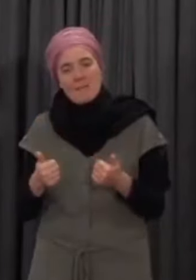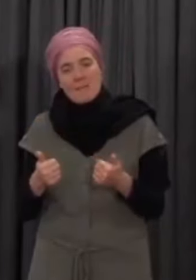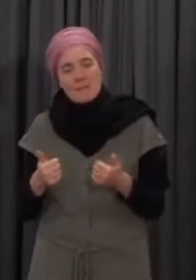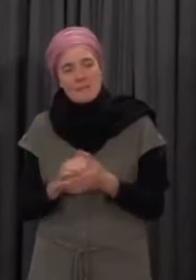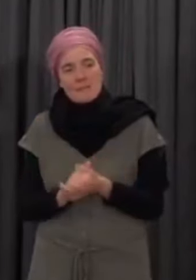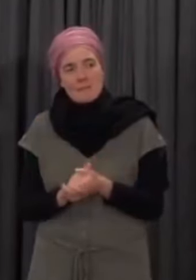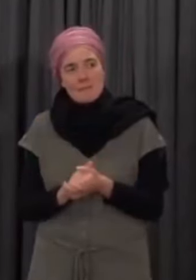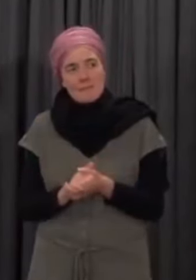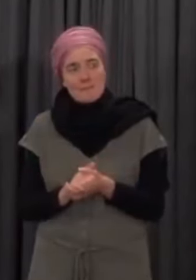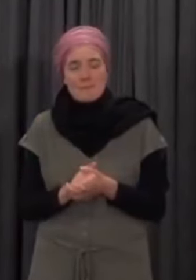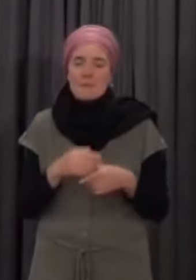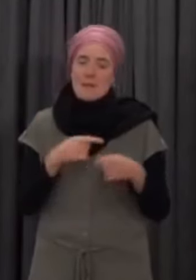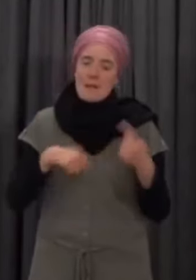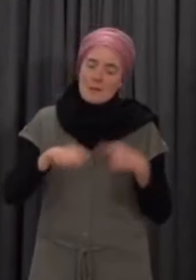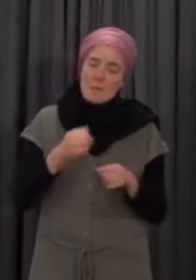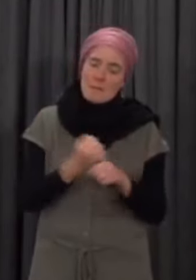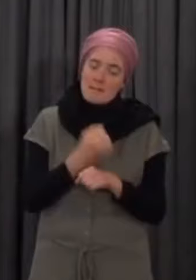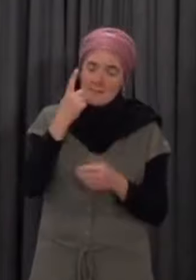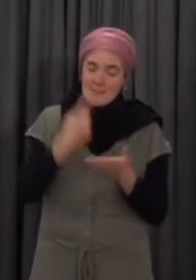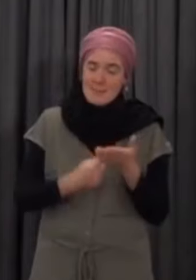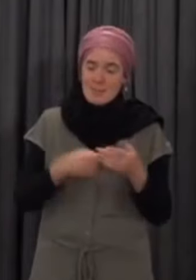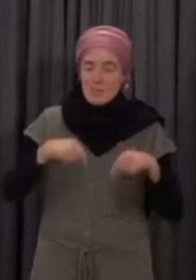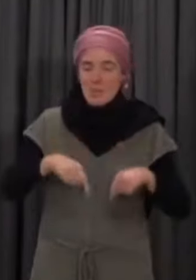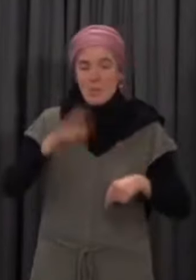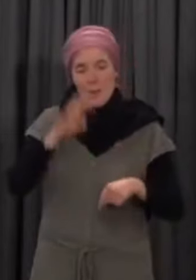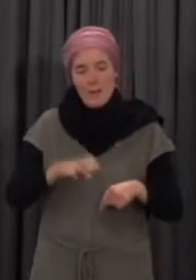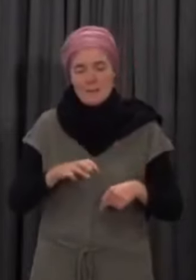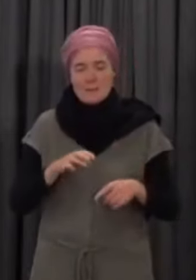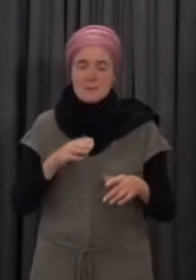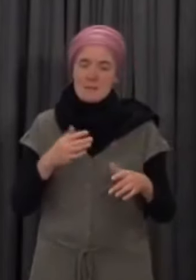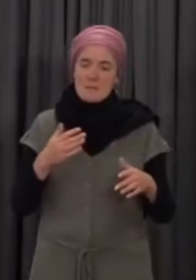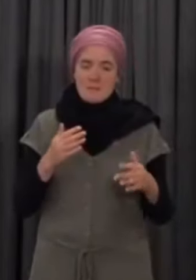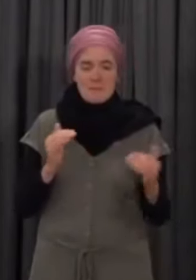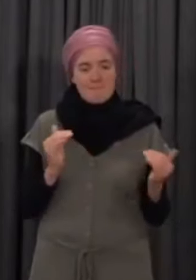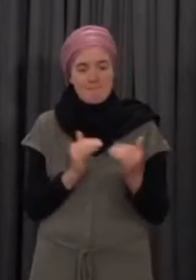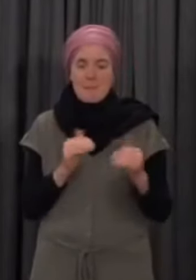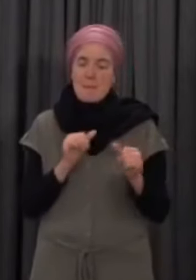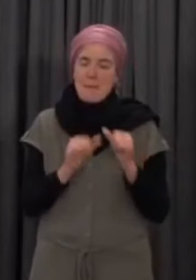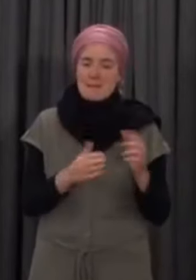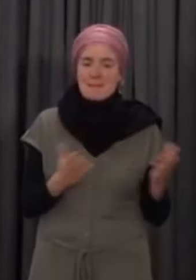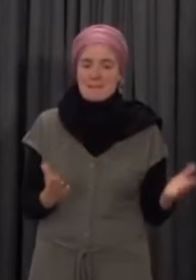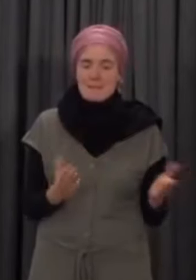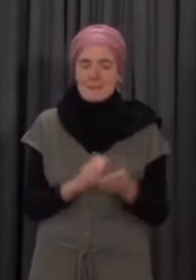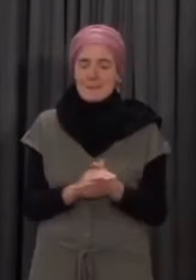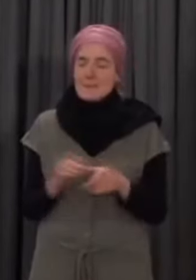just as other people will be making decisions that work for Scotland or England or Northern Ireland.